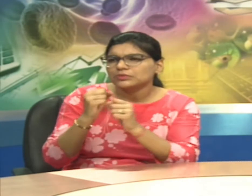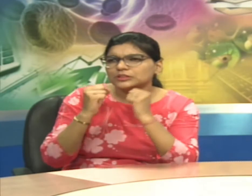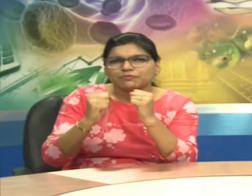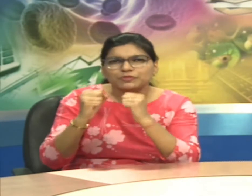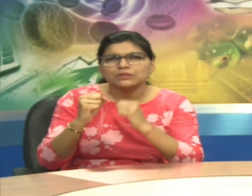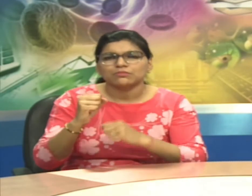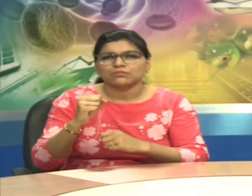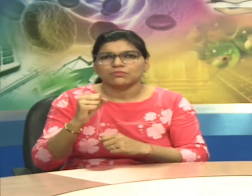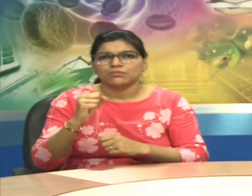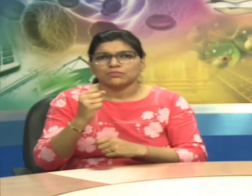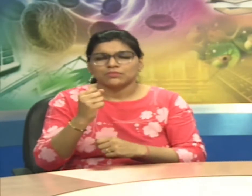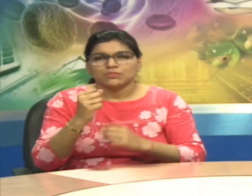outside